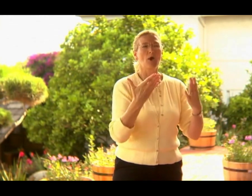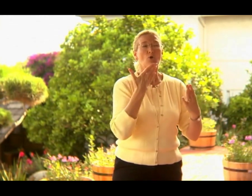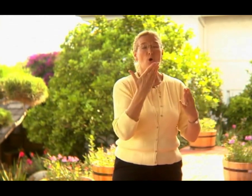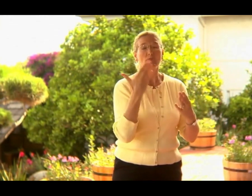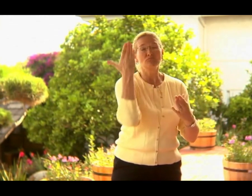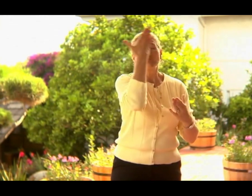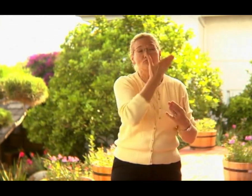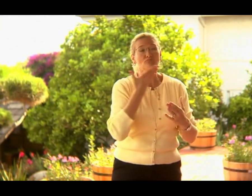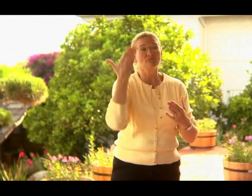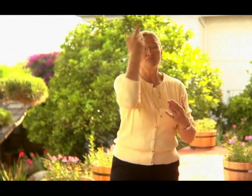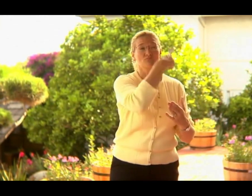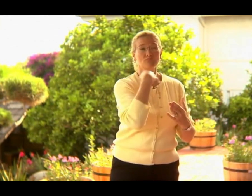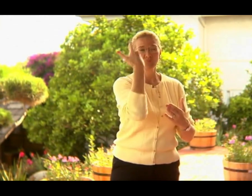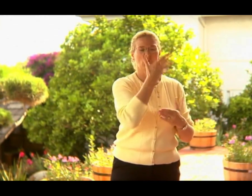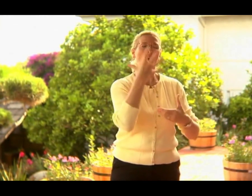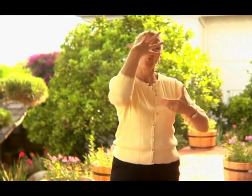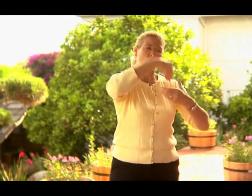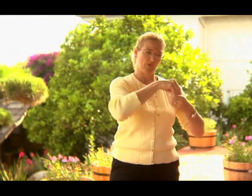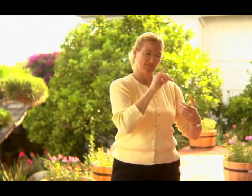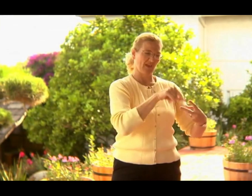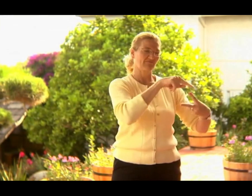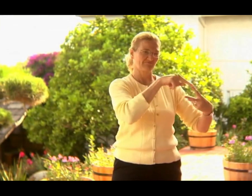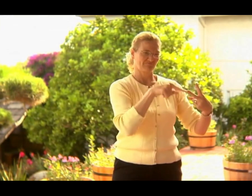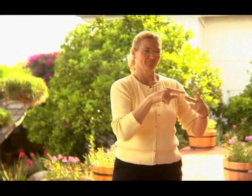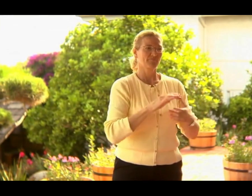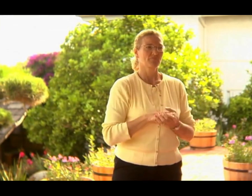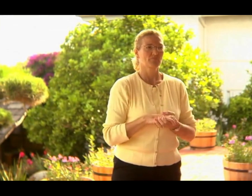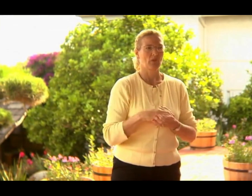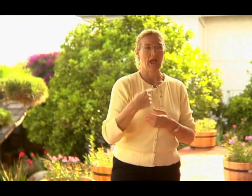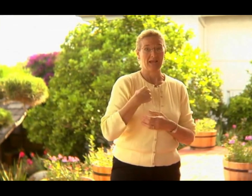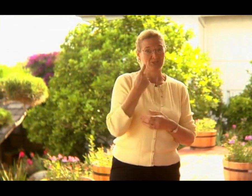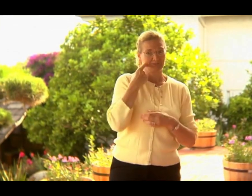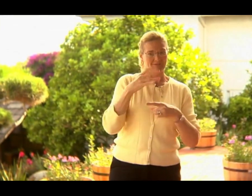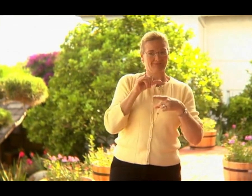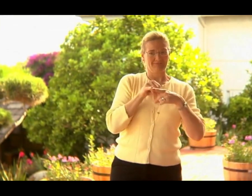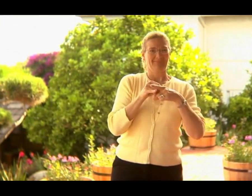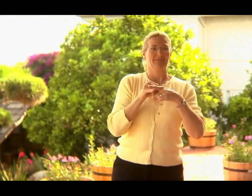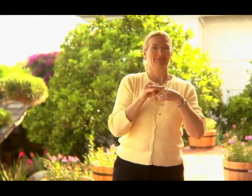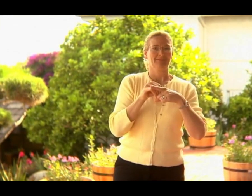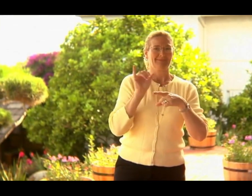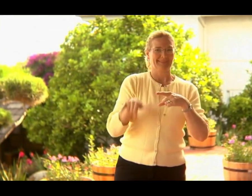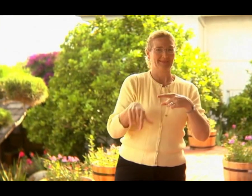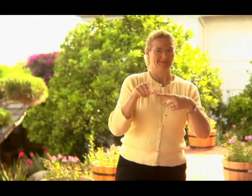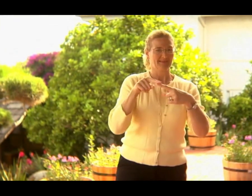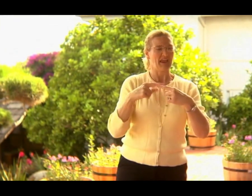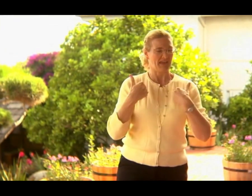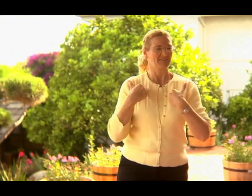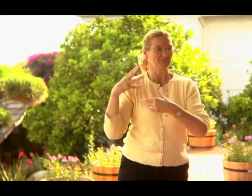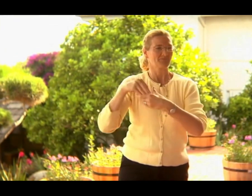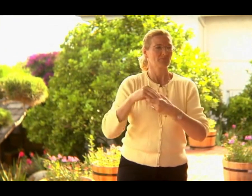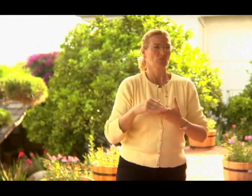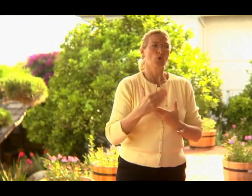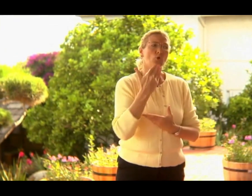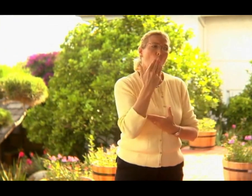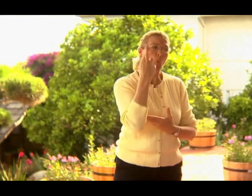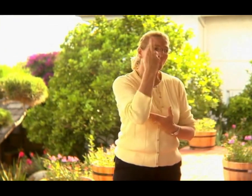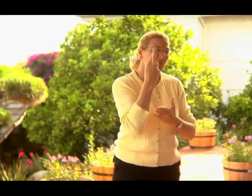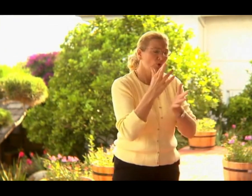There are now many good facial moisturizers that include these chemicals. So it is reasonable to encourage people to